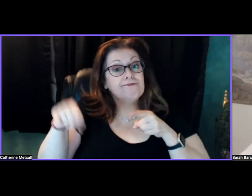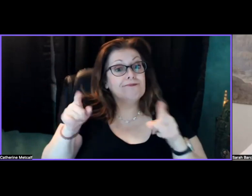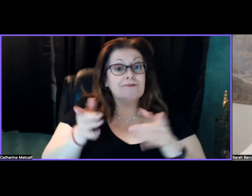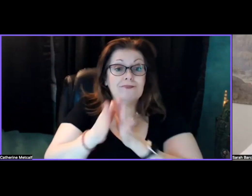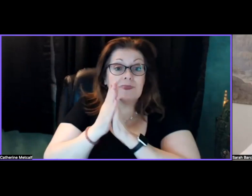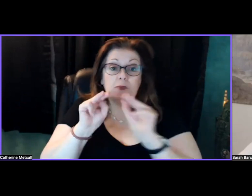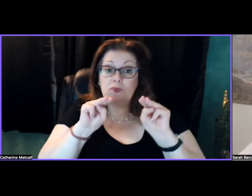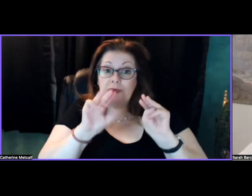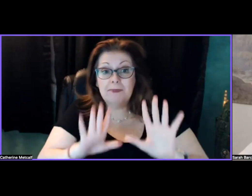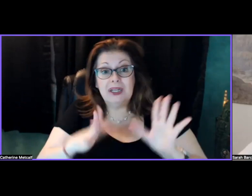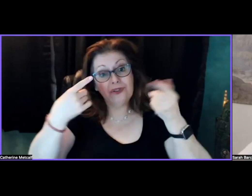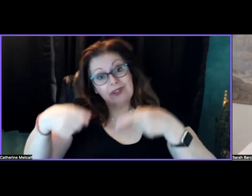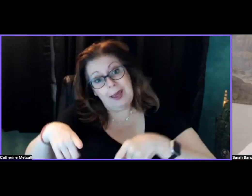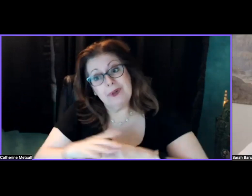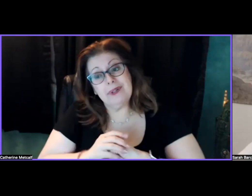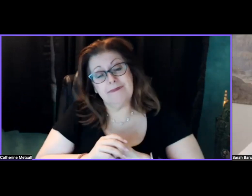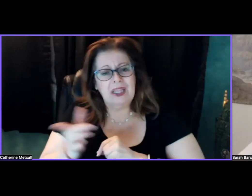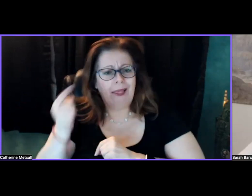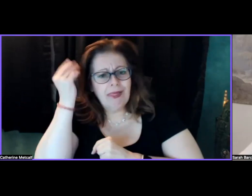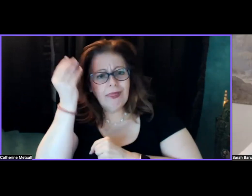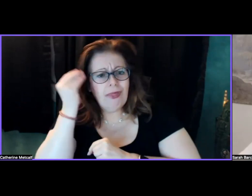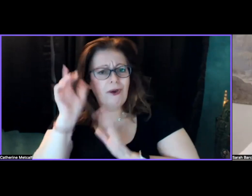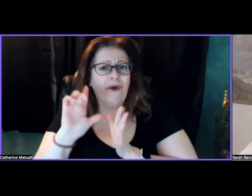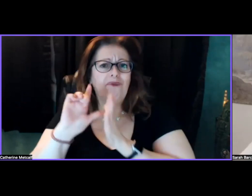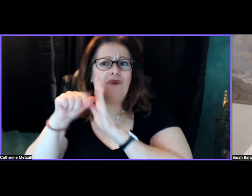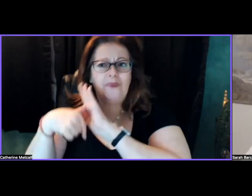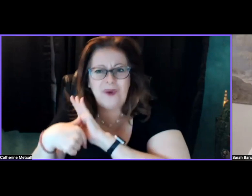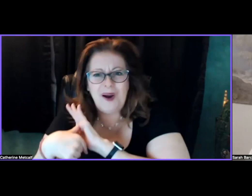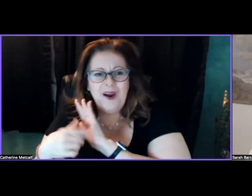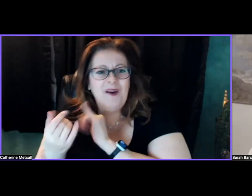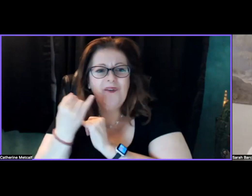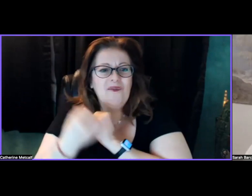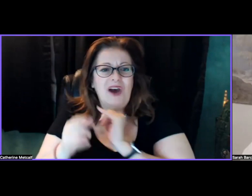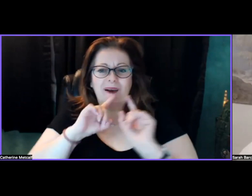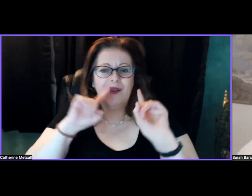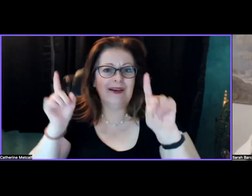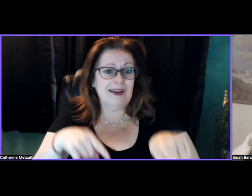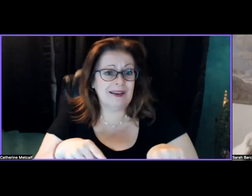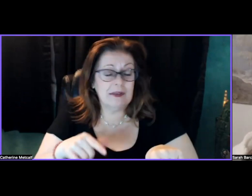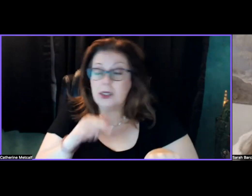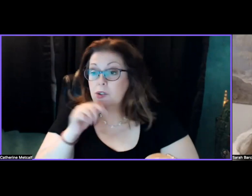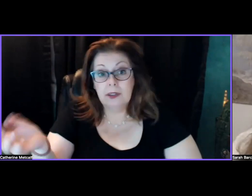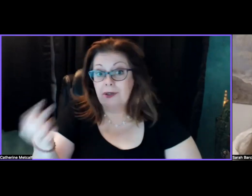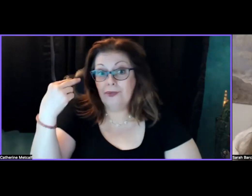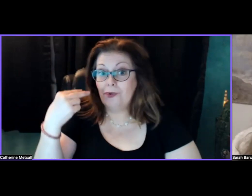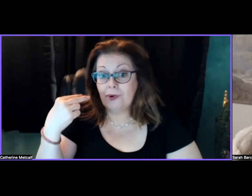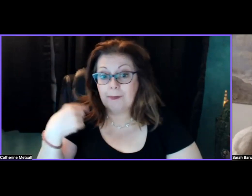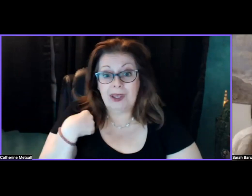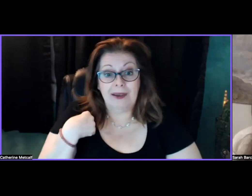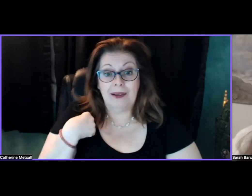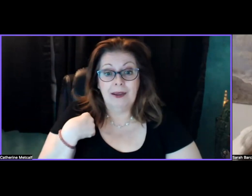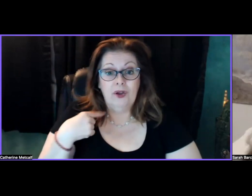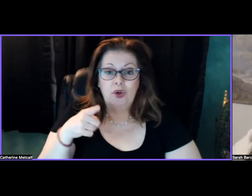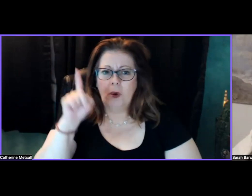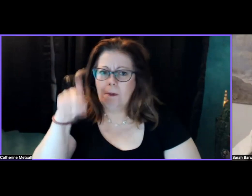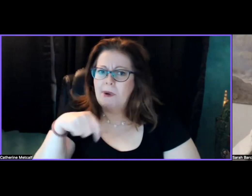miracle. He thought for a while. When he finally answered, he was not looking at me. You must not,